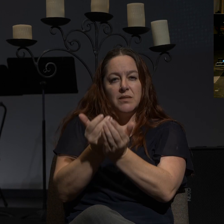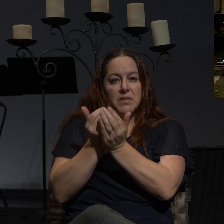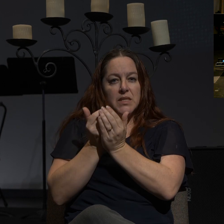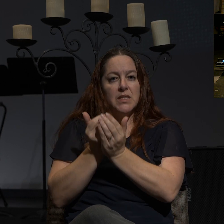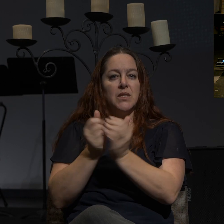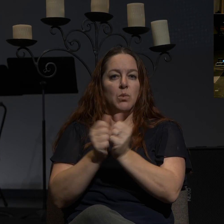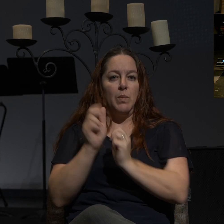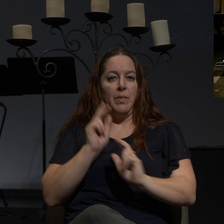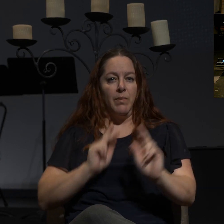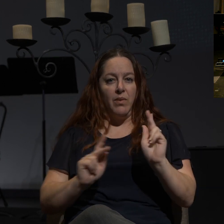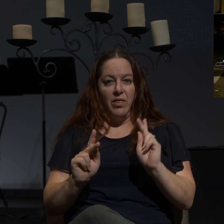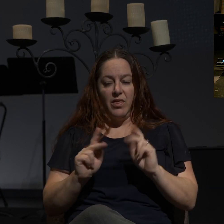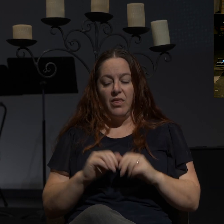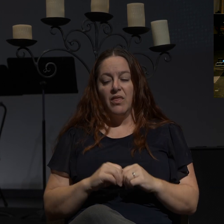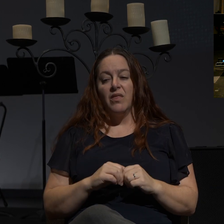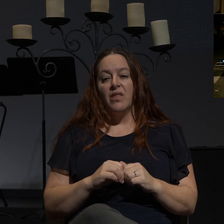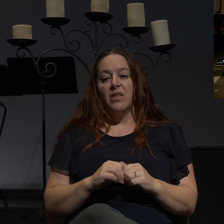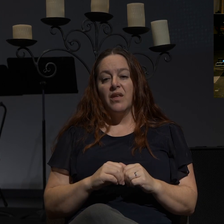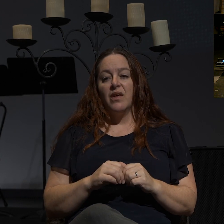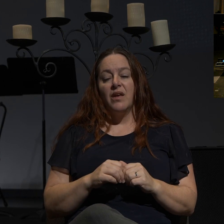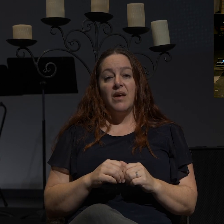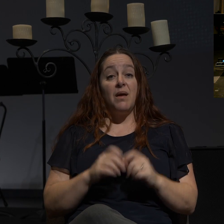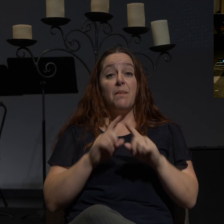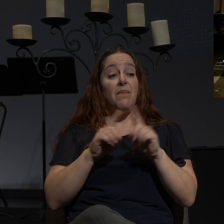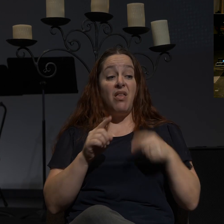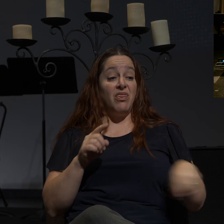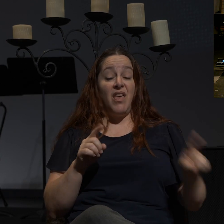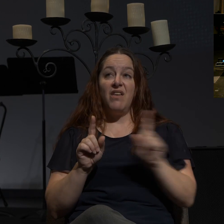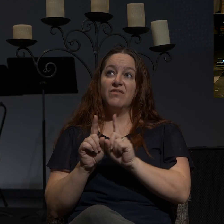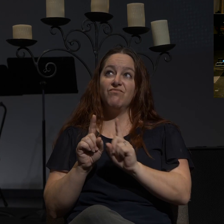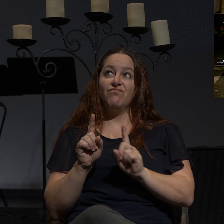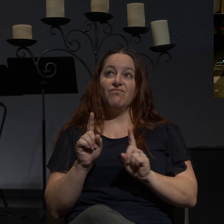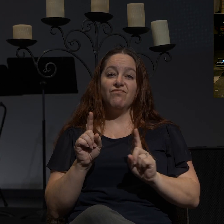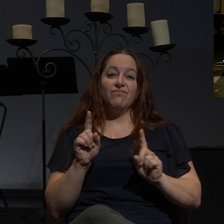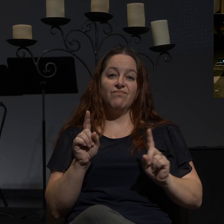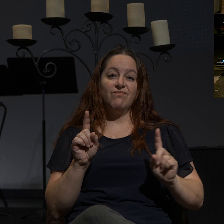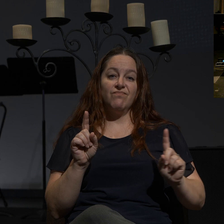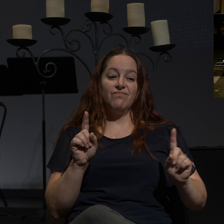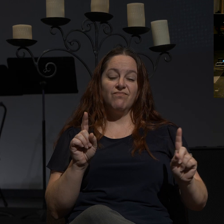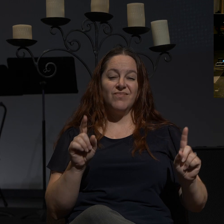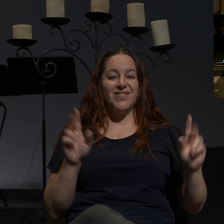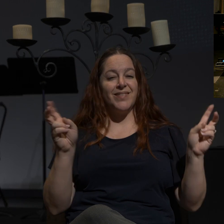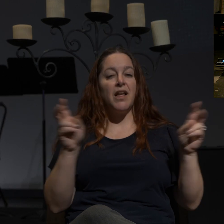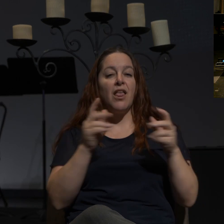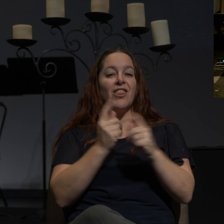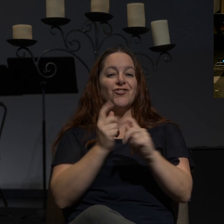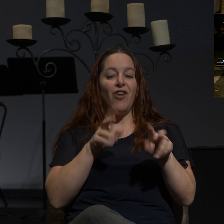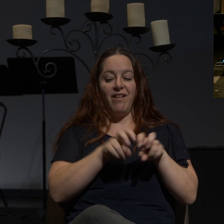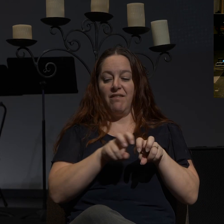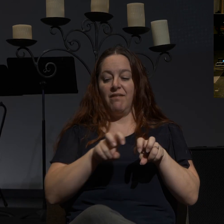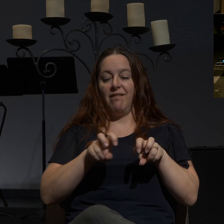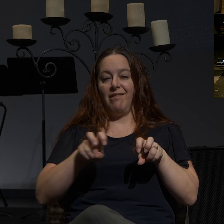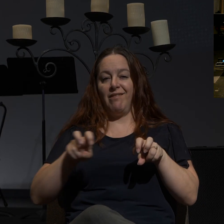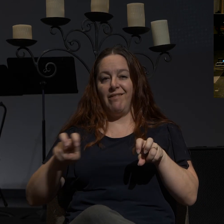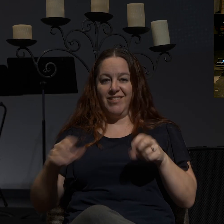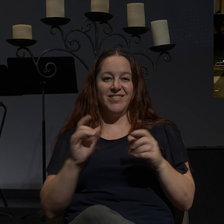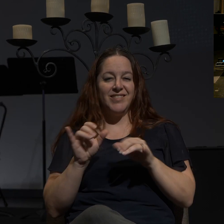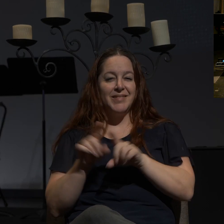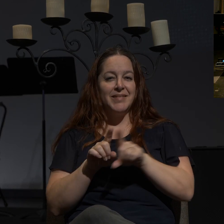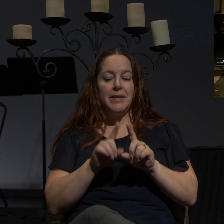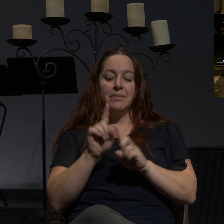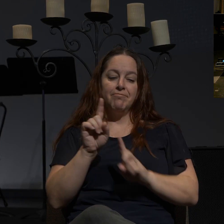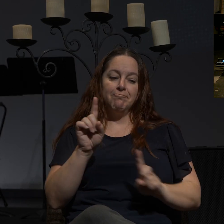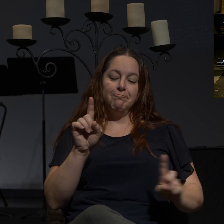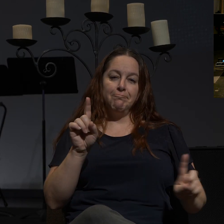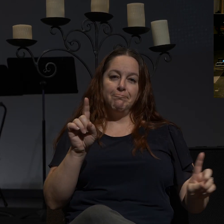with his people. And they have drifted, and they have slid over. So their intellectual knowledge is